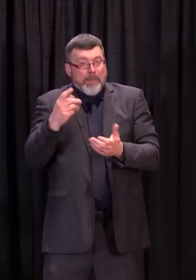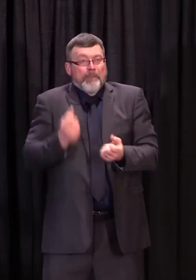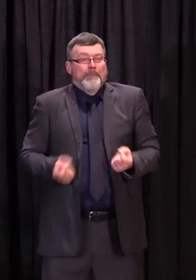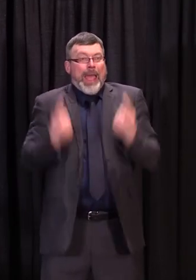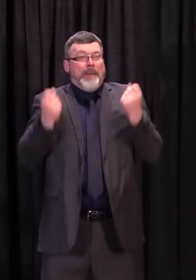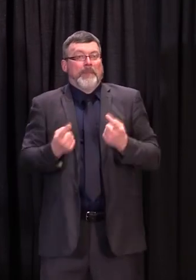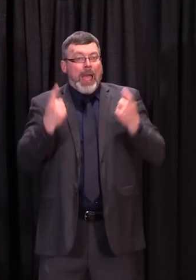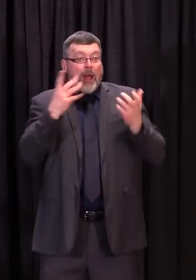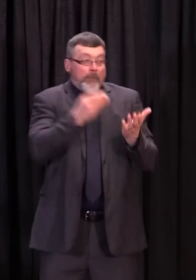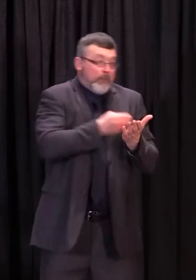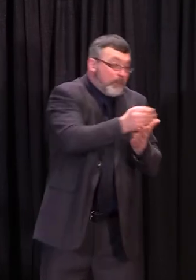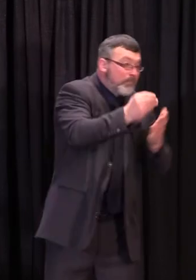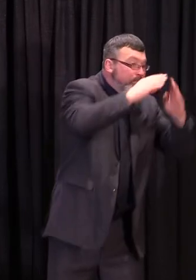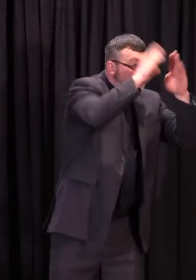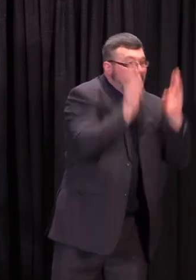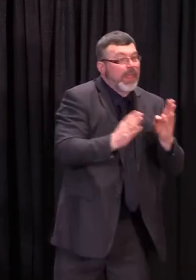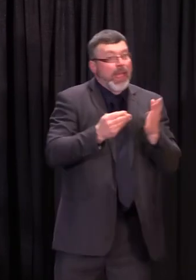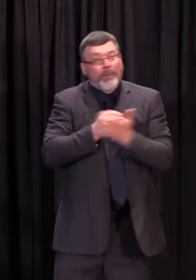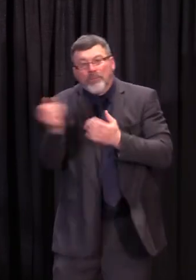more.